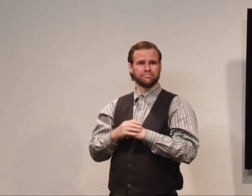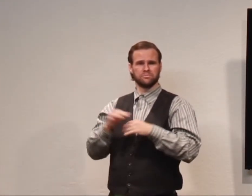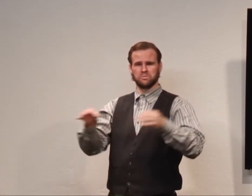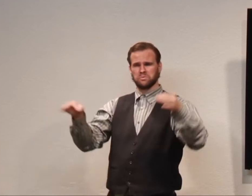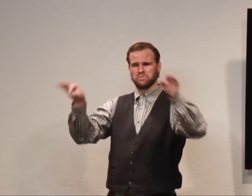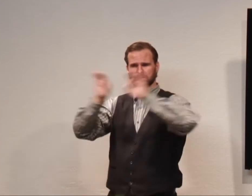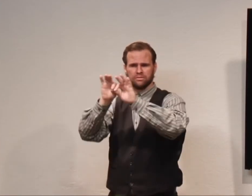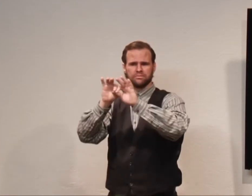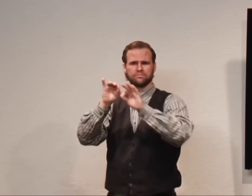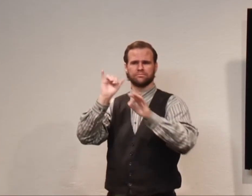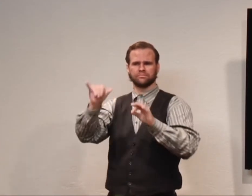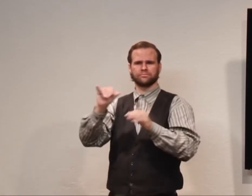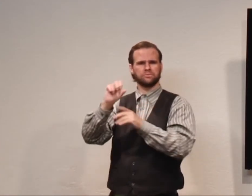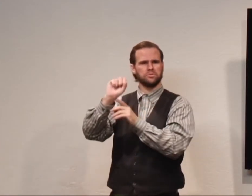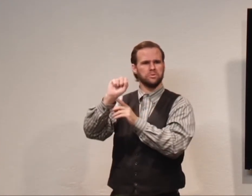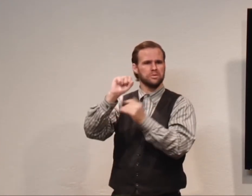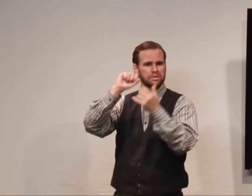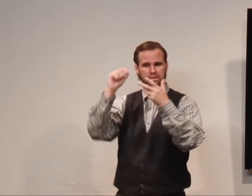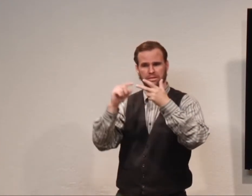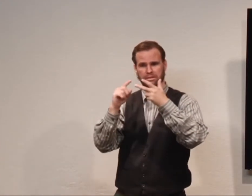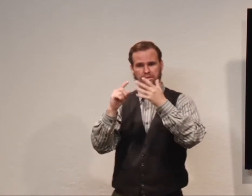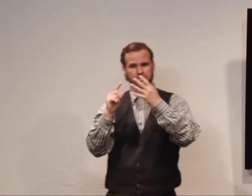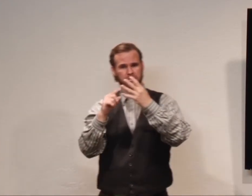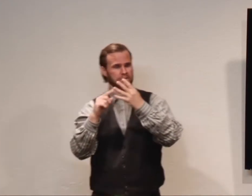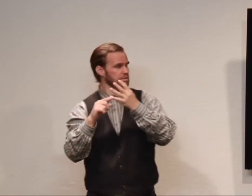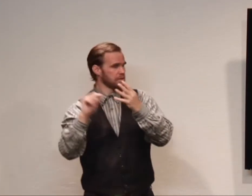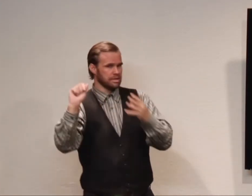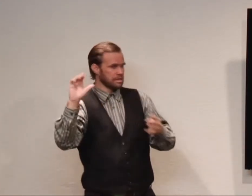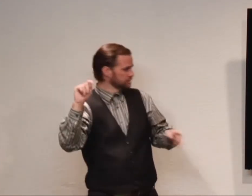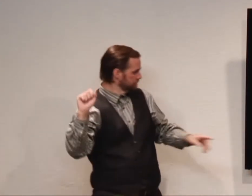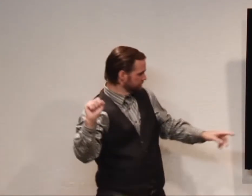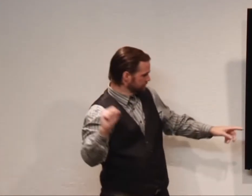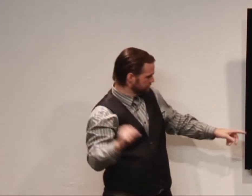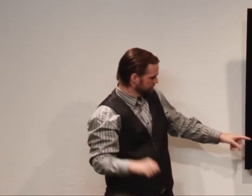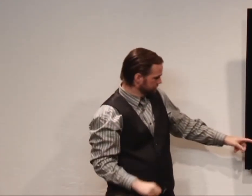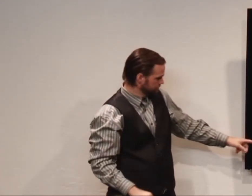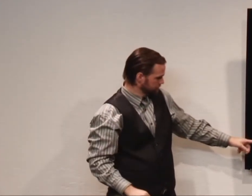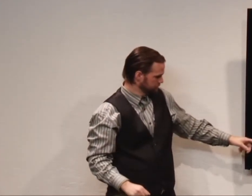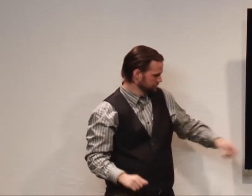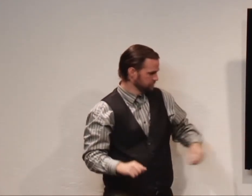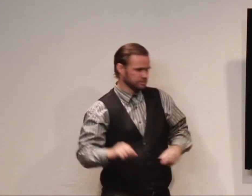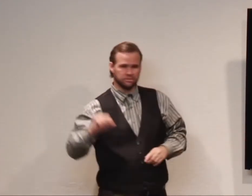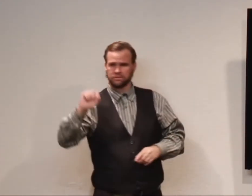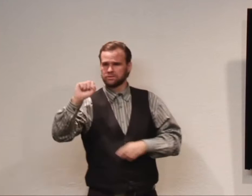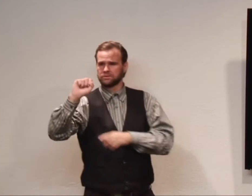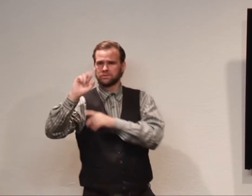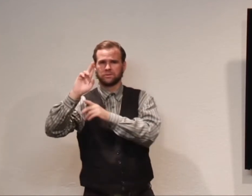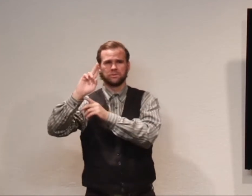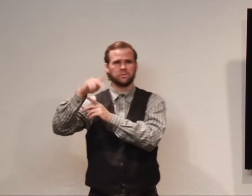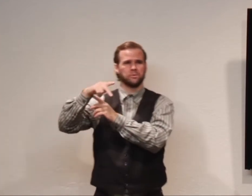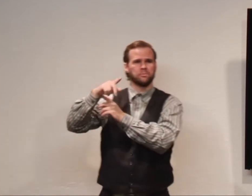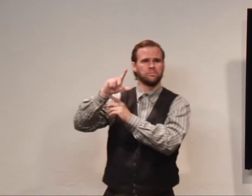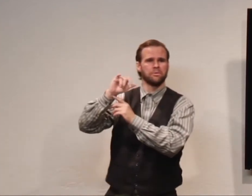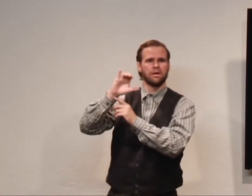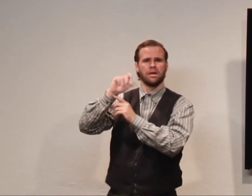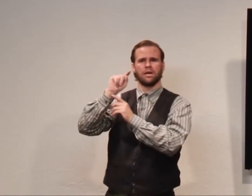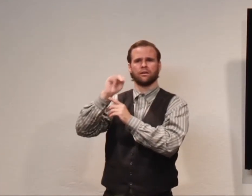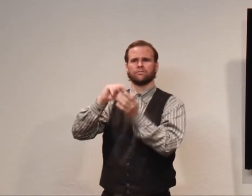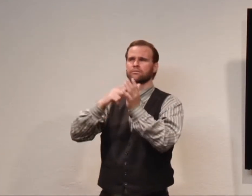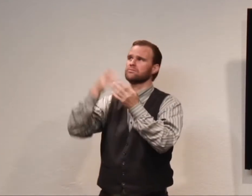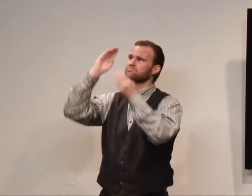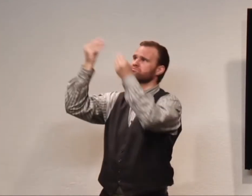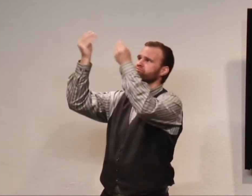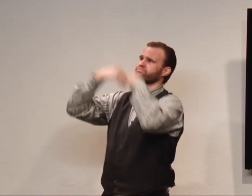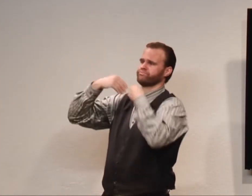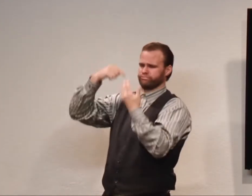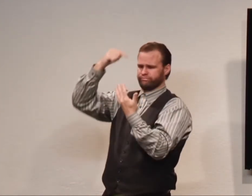So, thanksgiving, what God has done for us. We should thank God for what? For yours is the kingdom and the